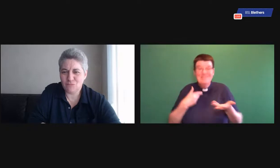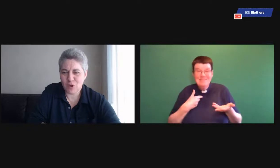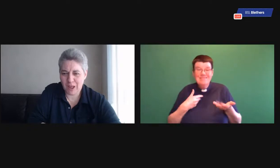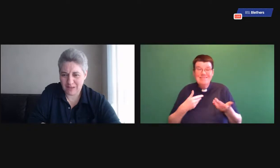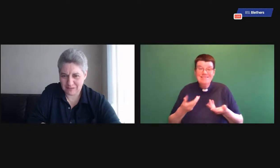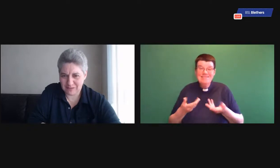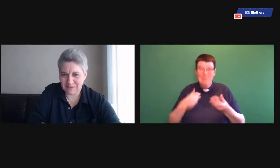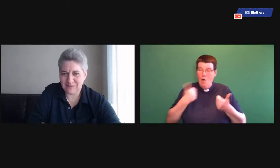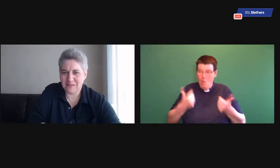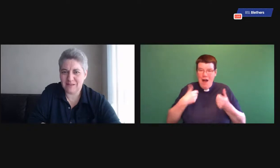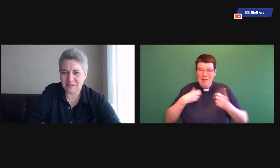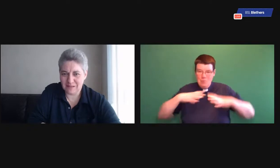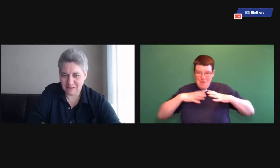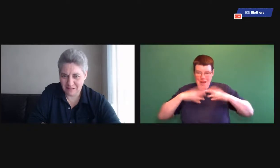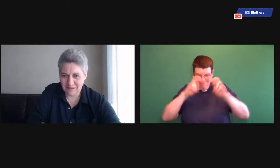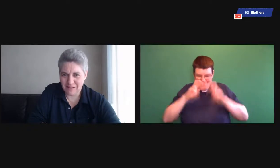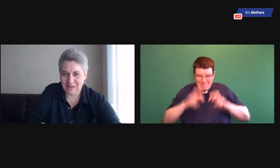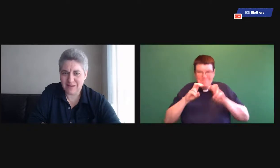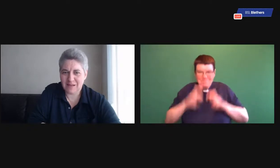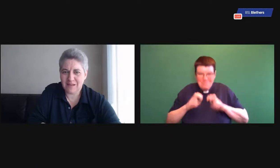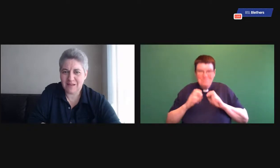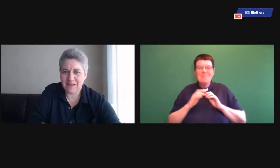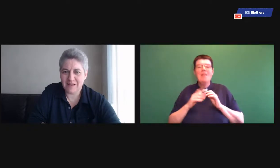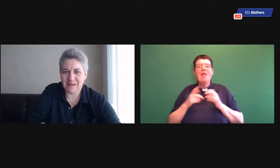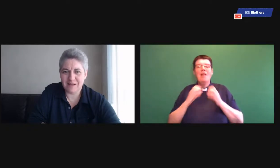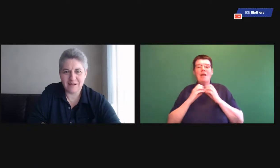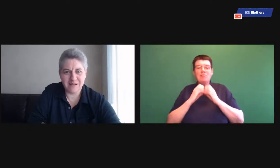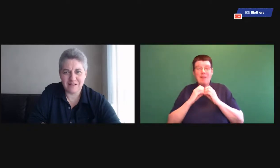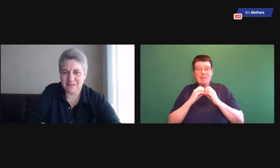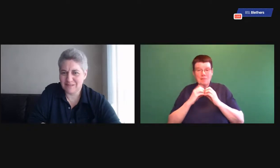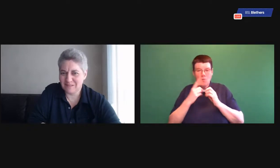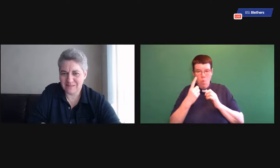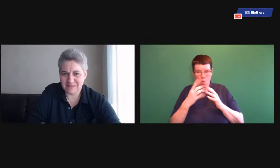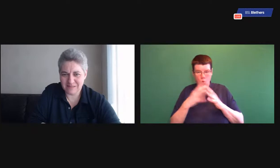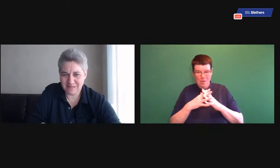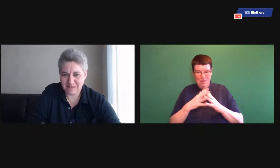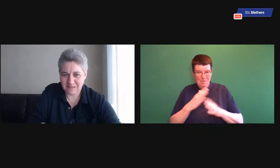first deaf wedding, and it was amazing.